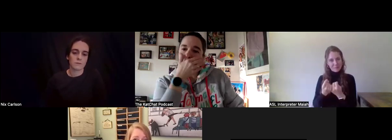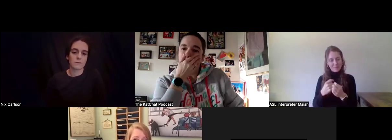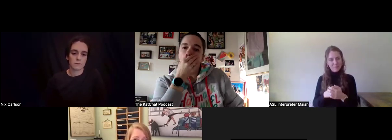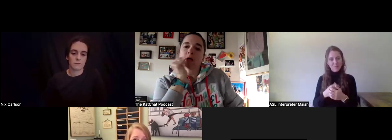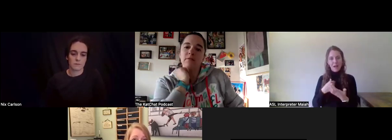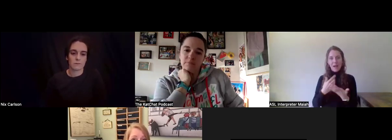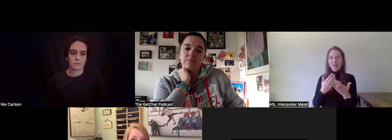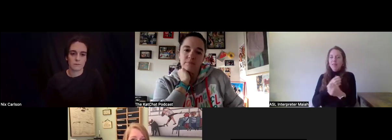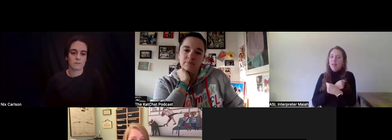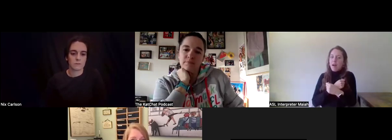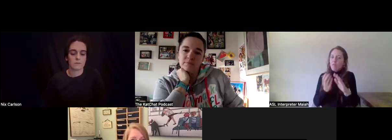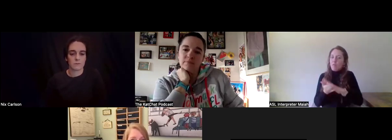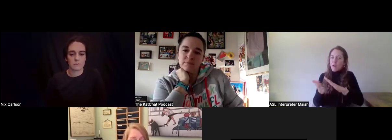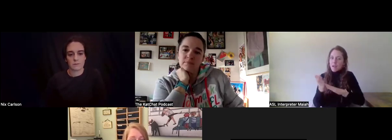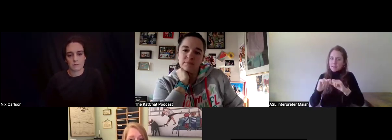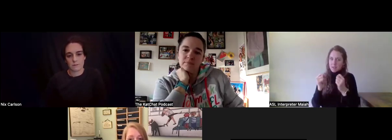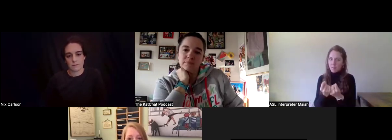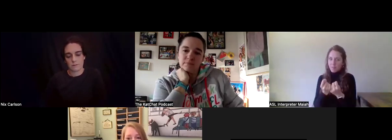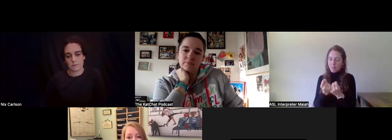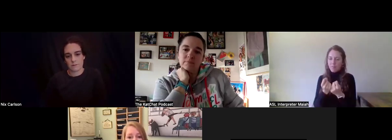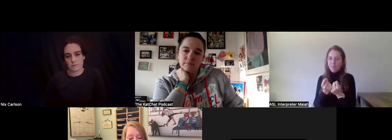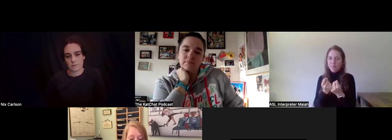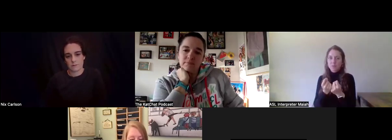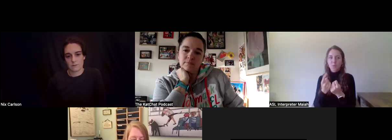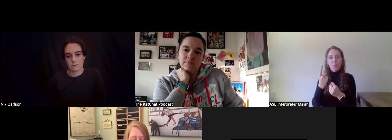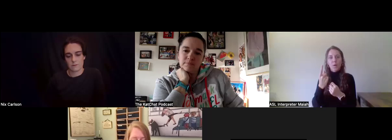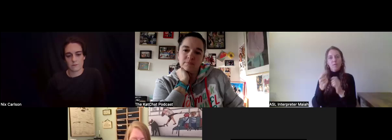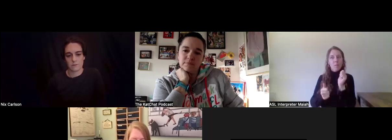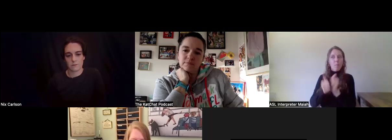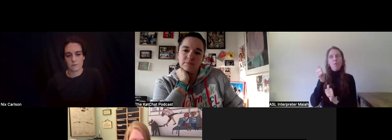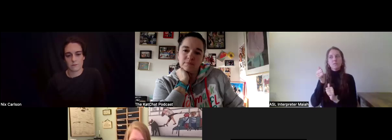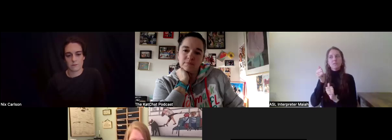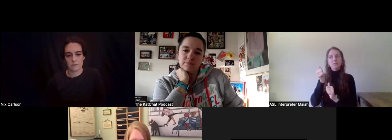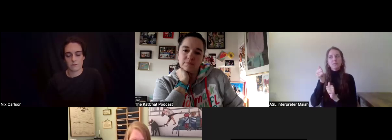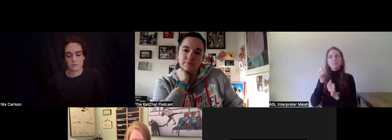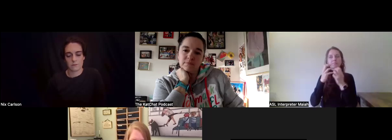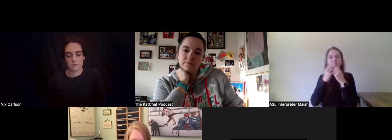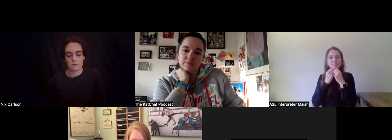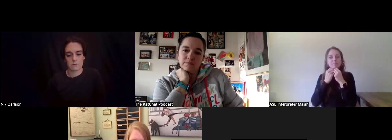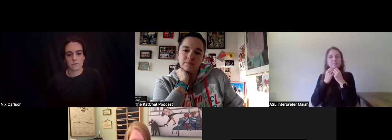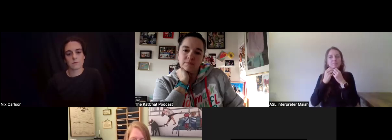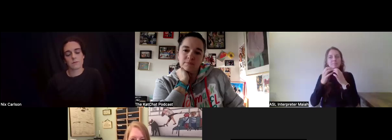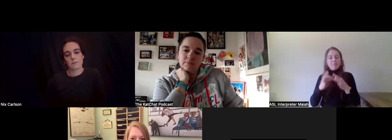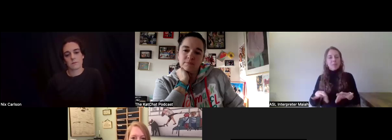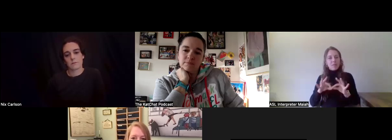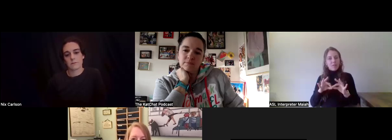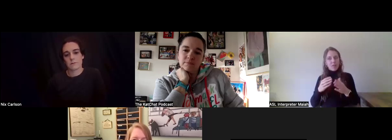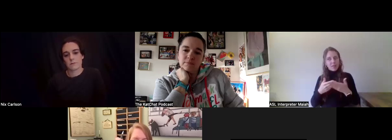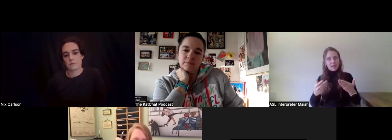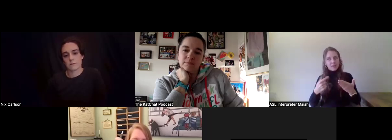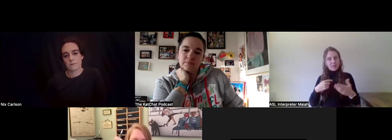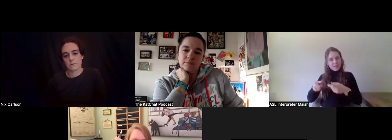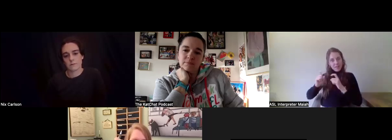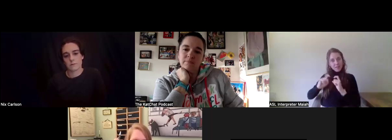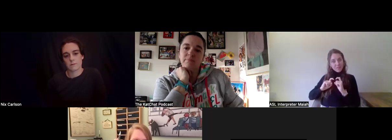a team. And one of the most meaningful things I've received as a gift, I have all